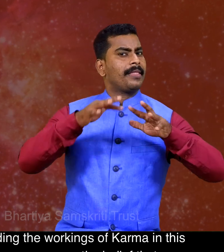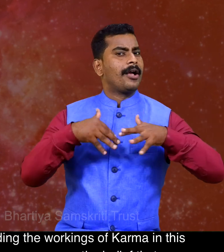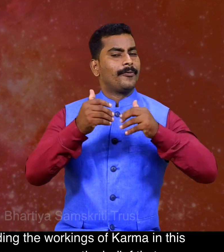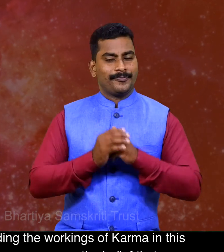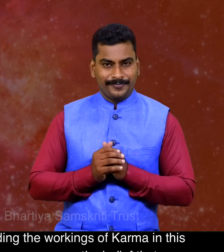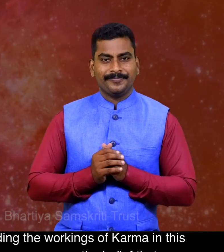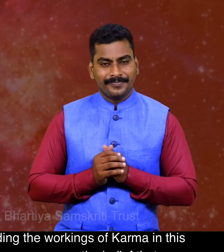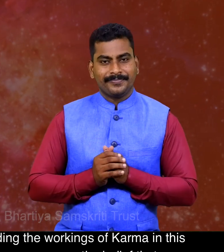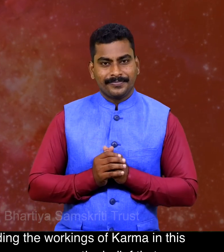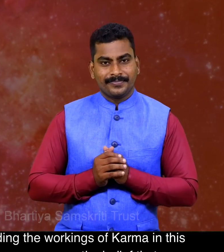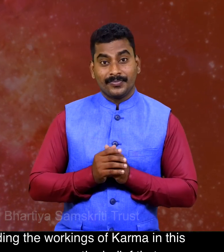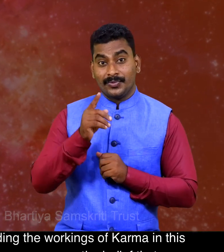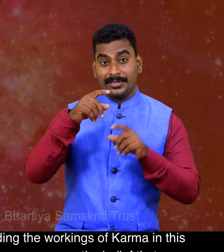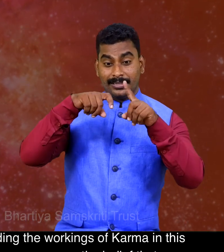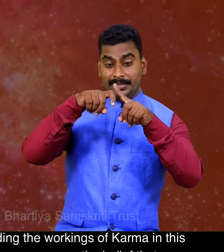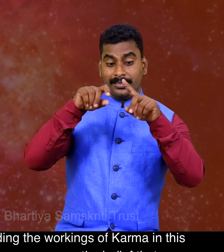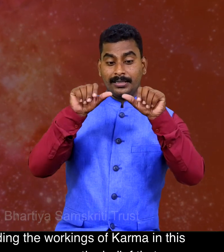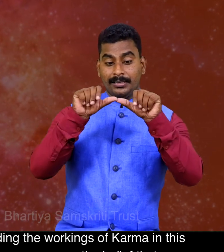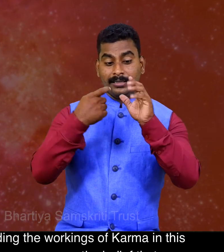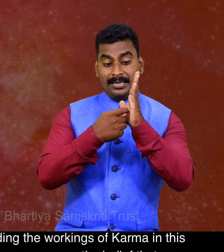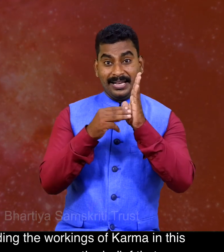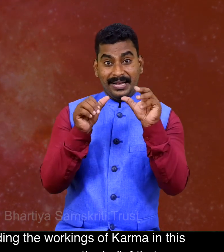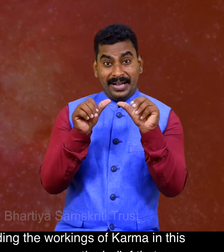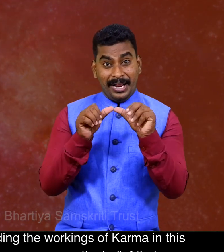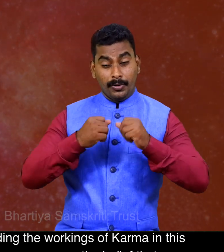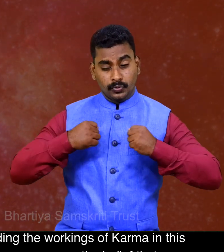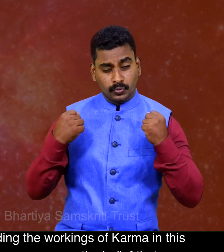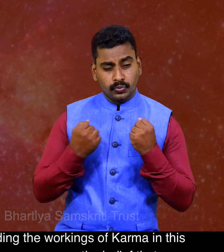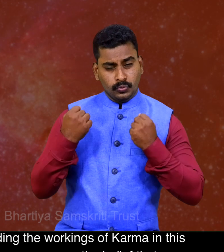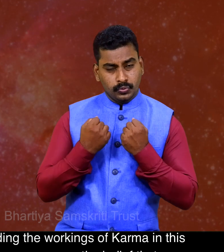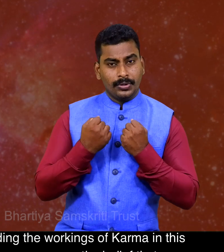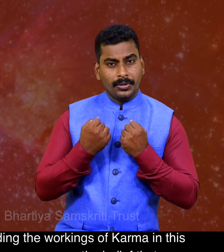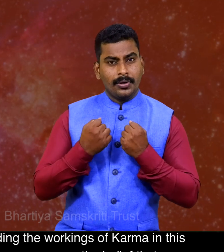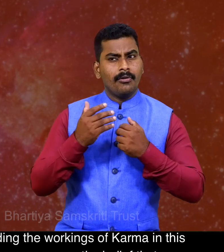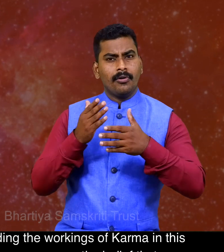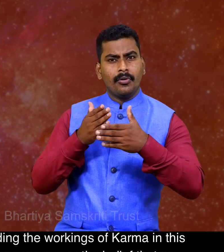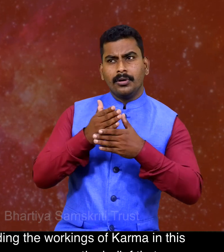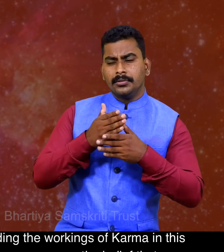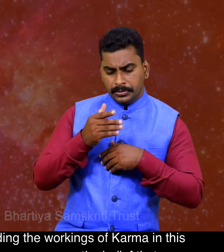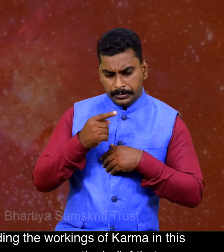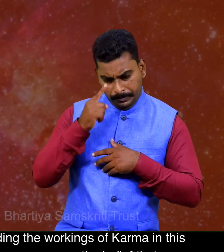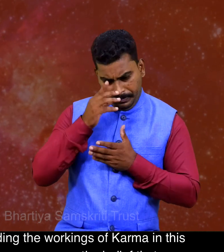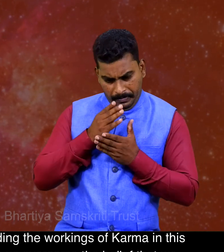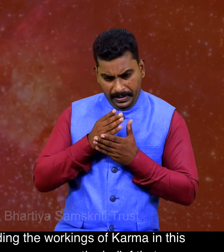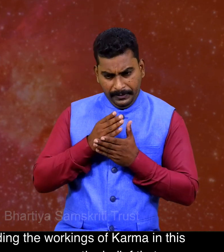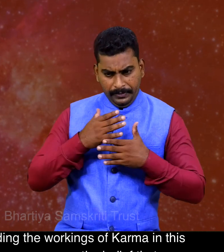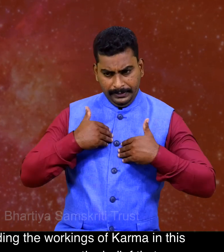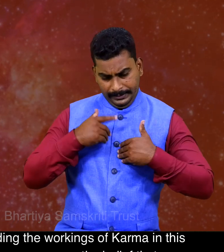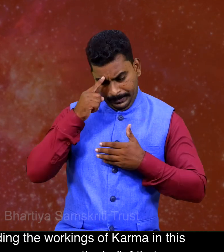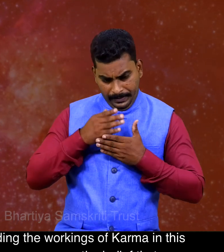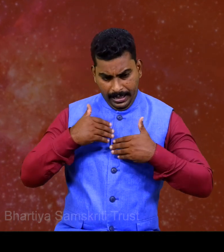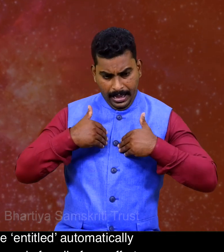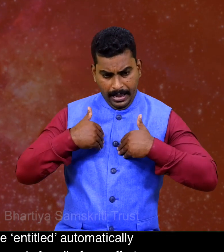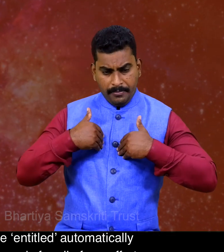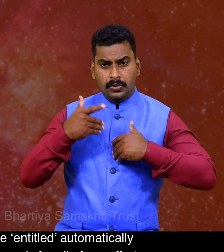Understanding the workings of karma in this way helps us overcome the belief that we